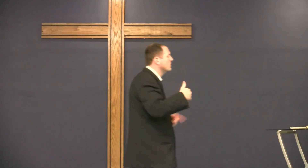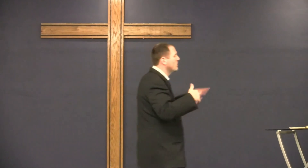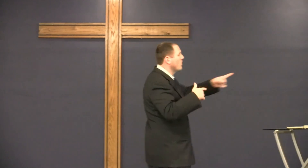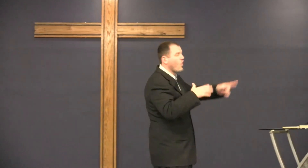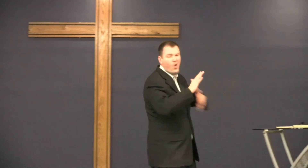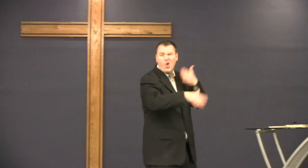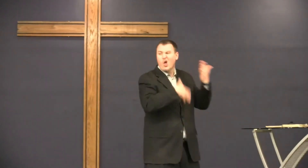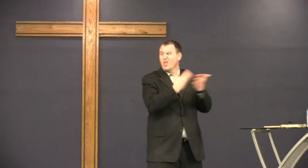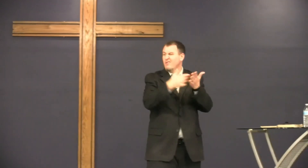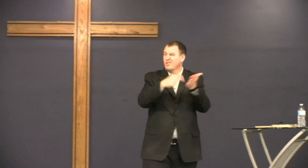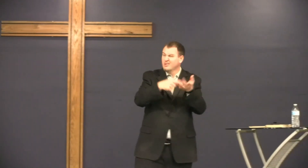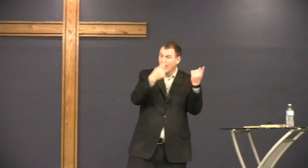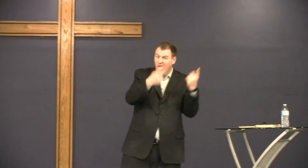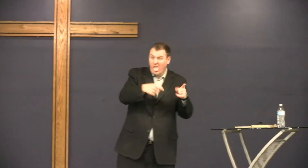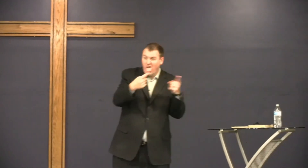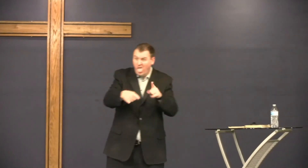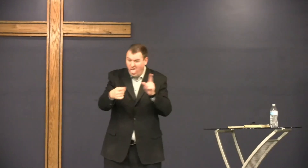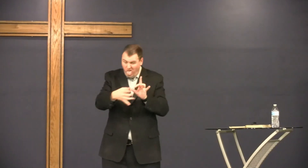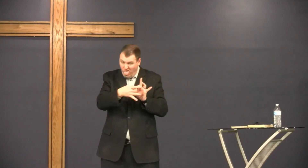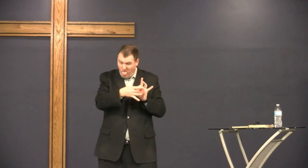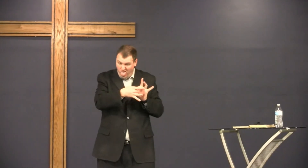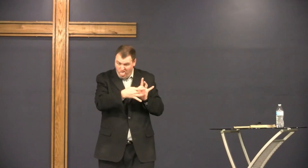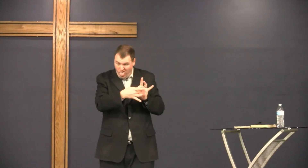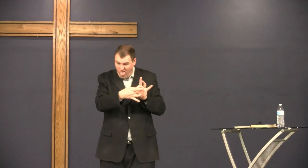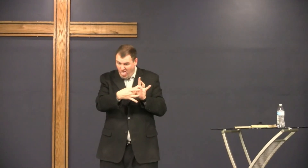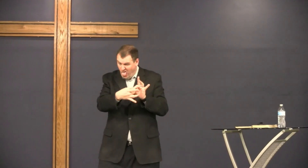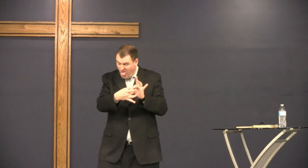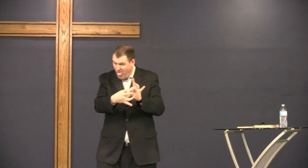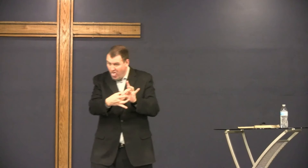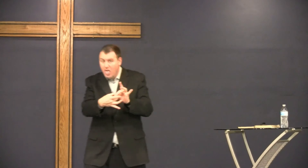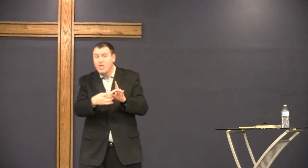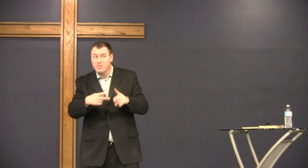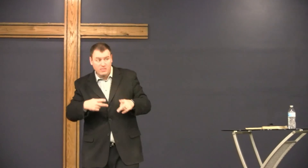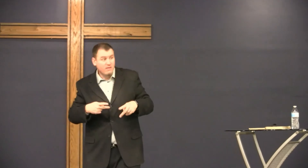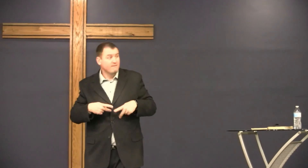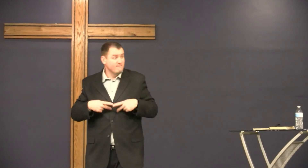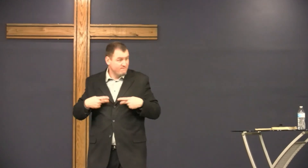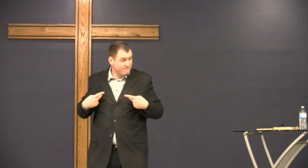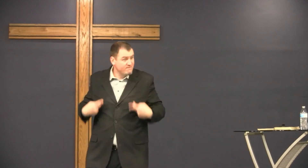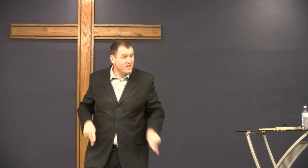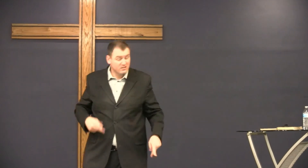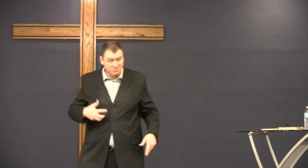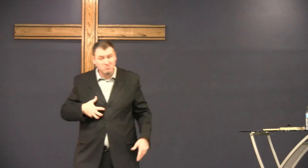But Jesus came to save us from sin. And so this was said.